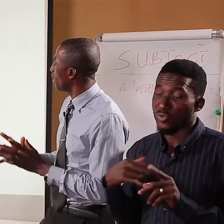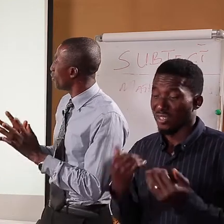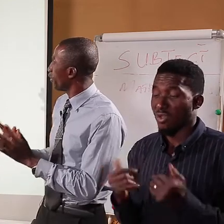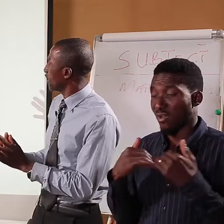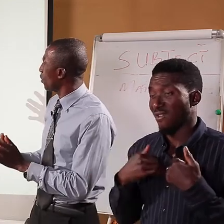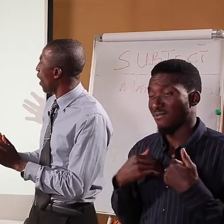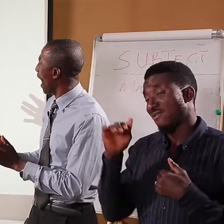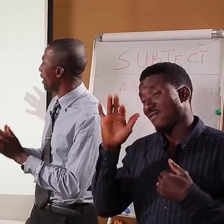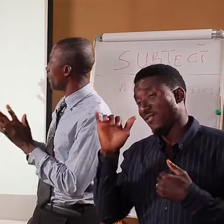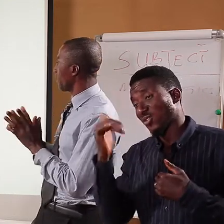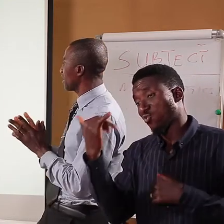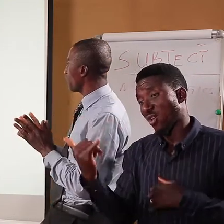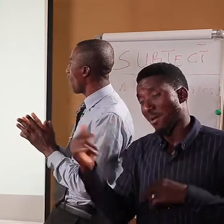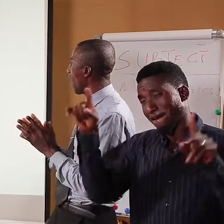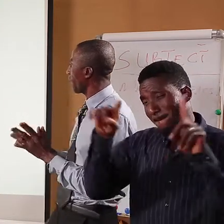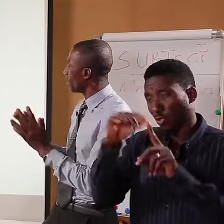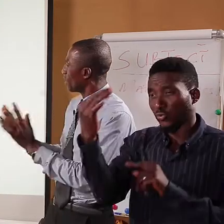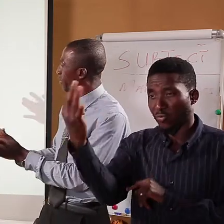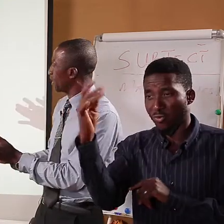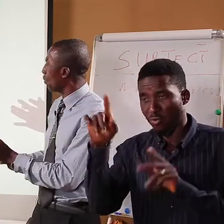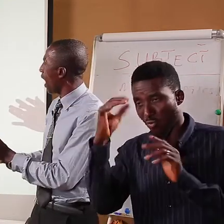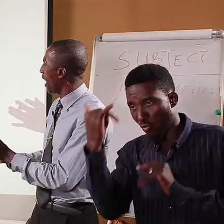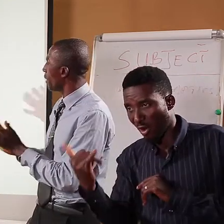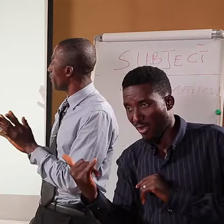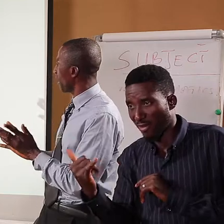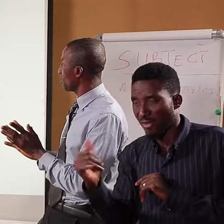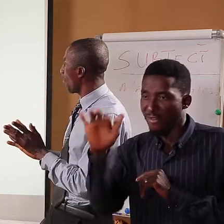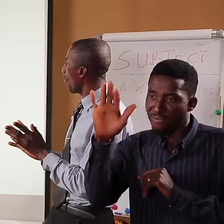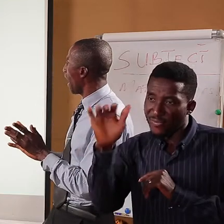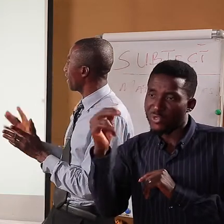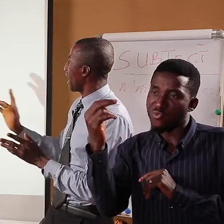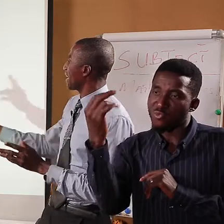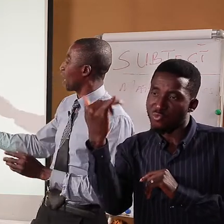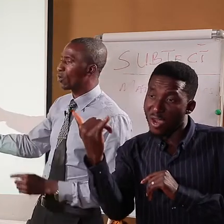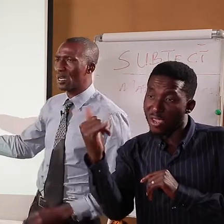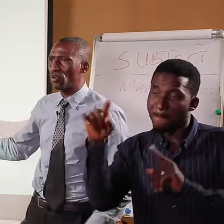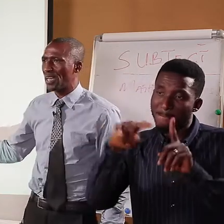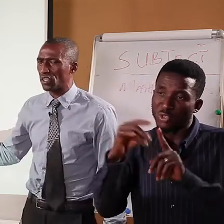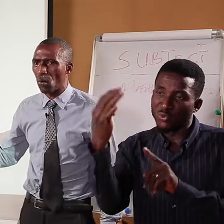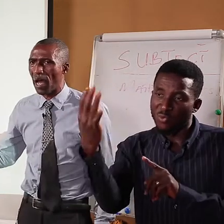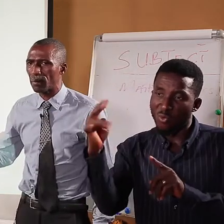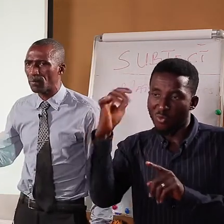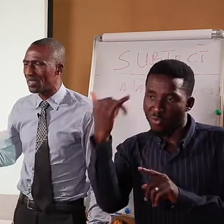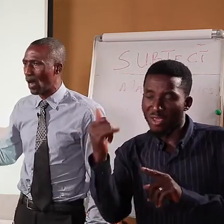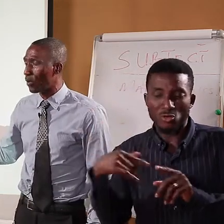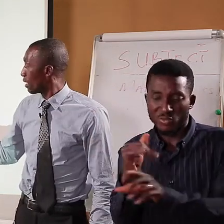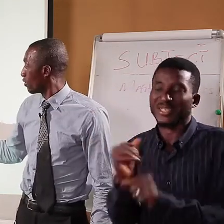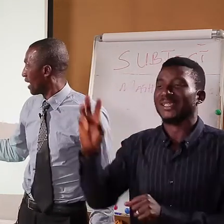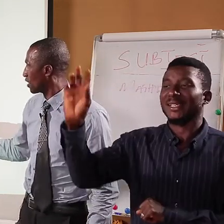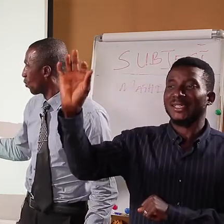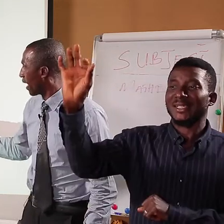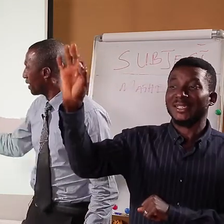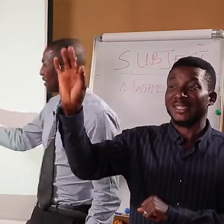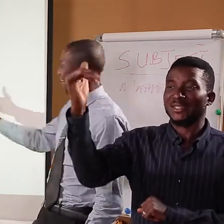have 15y plus 4y, 15y plus 4y, and that will give you 19y. That will